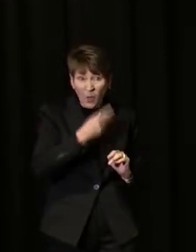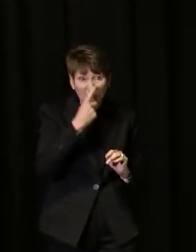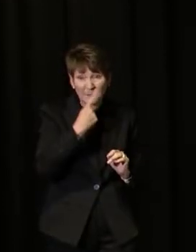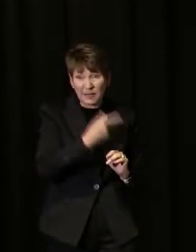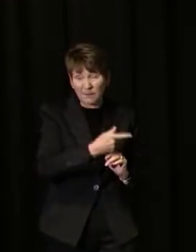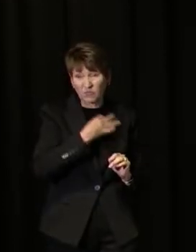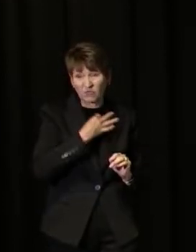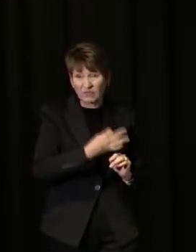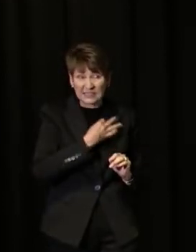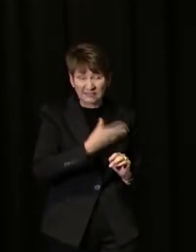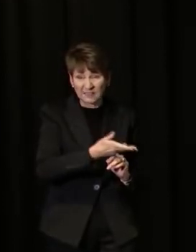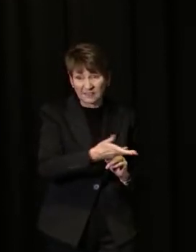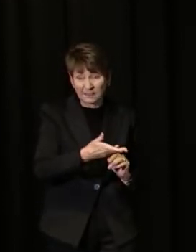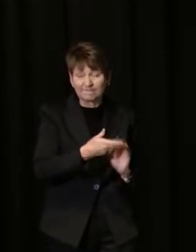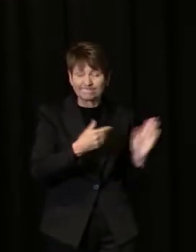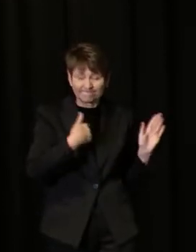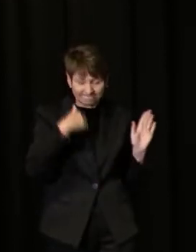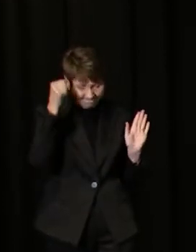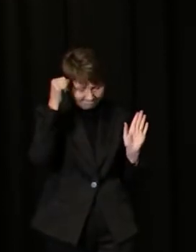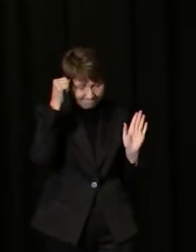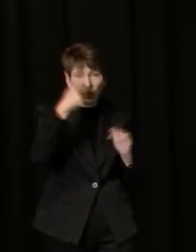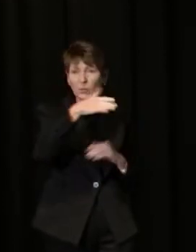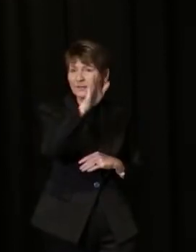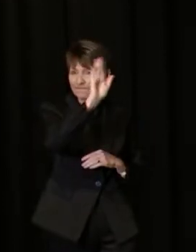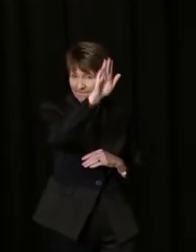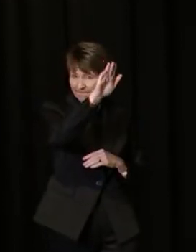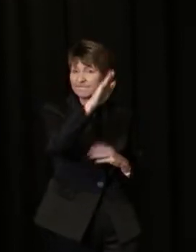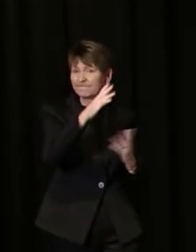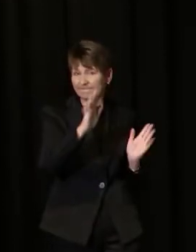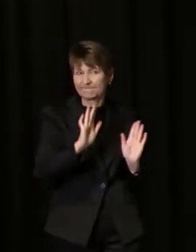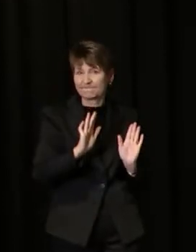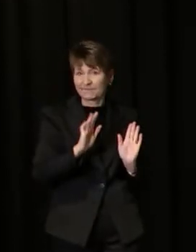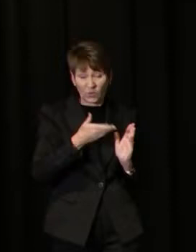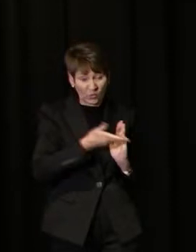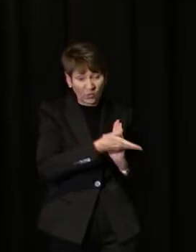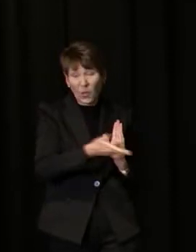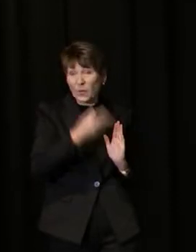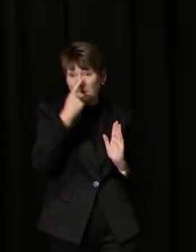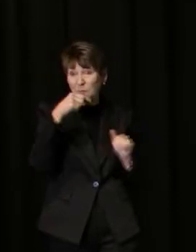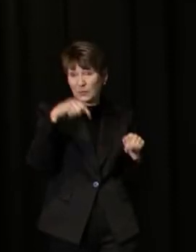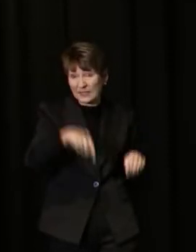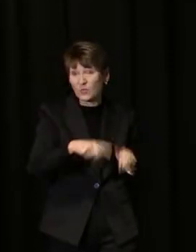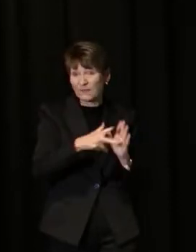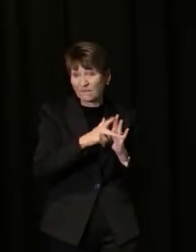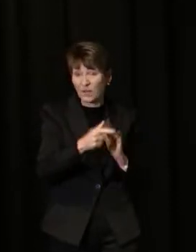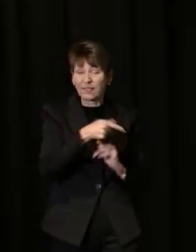That's why we're raising our concerns. These are people in Victoria who have got COVID,